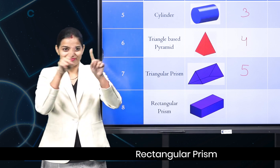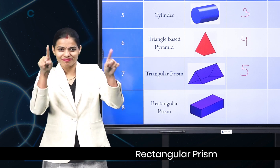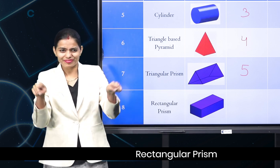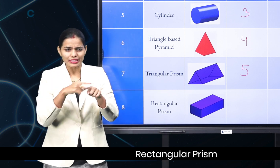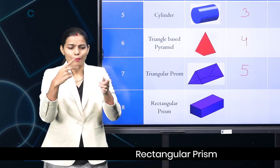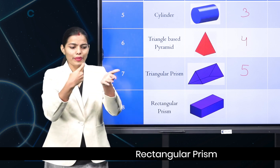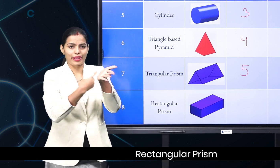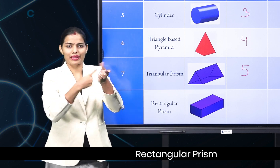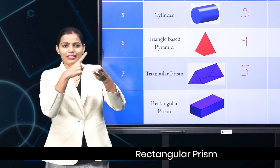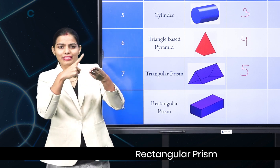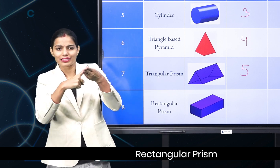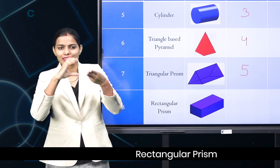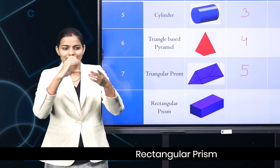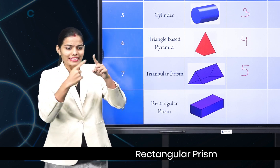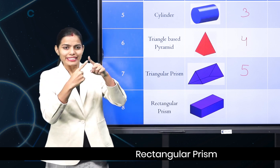Rectangular prism,